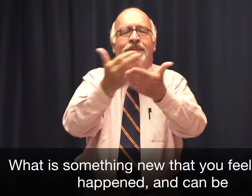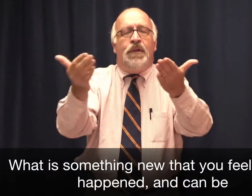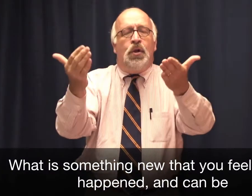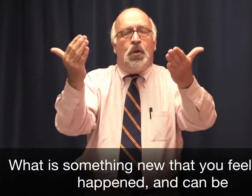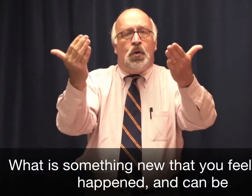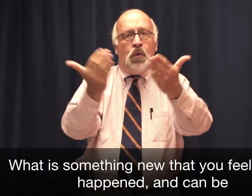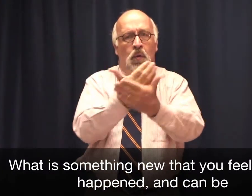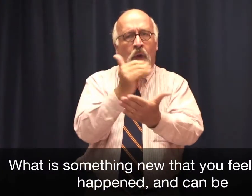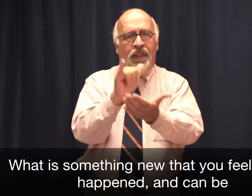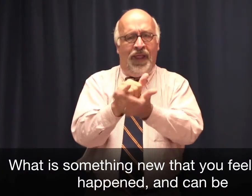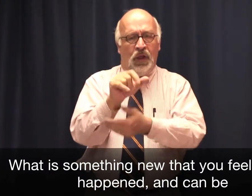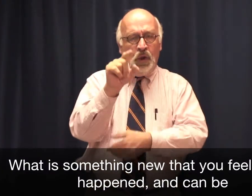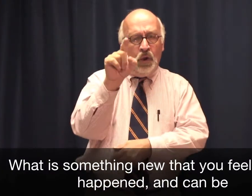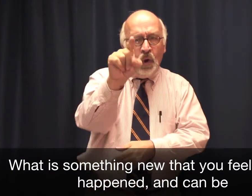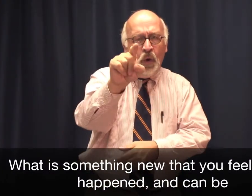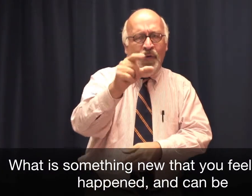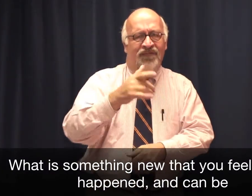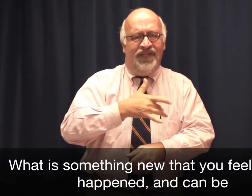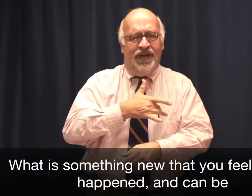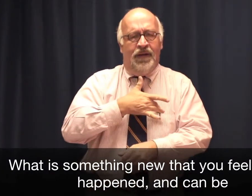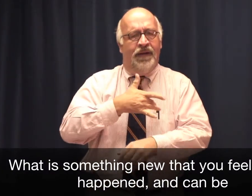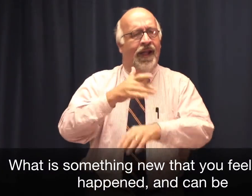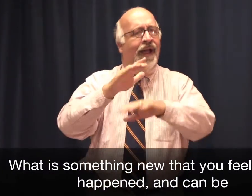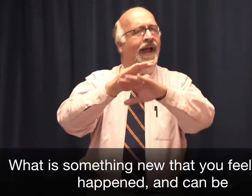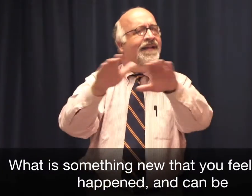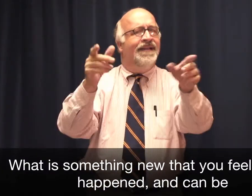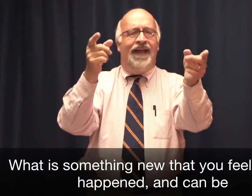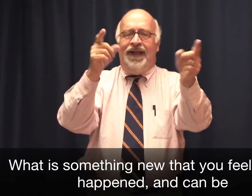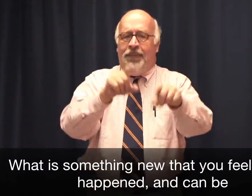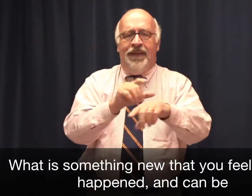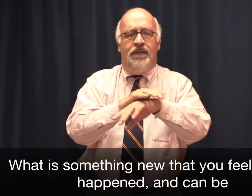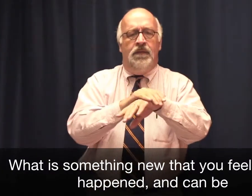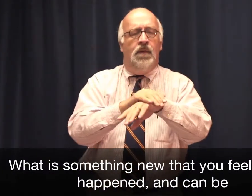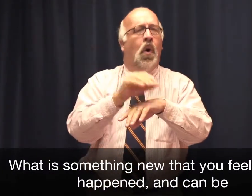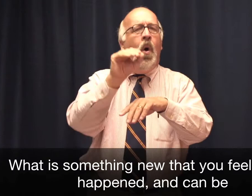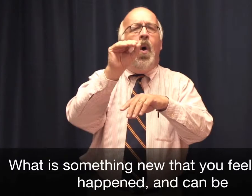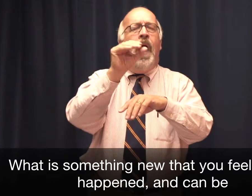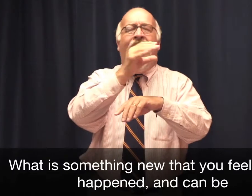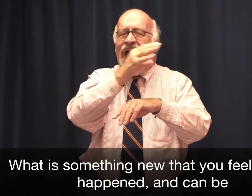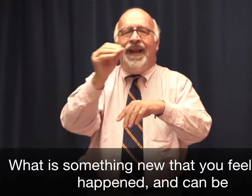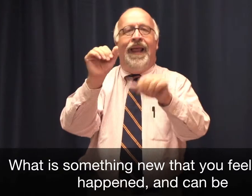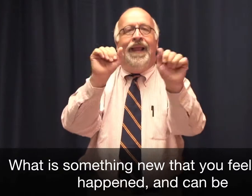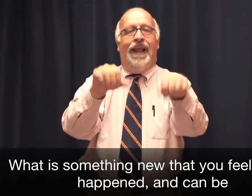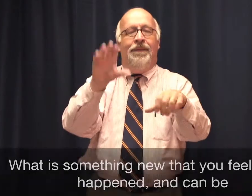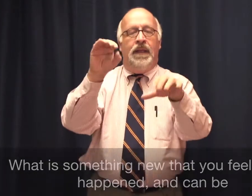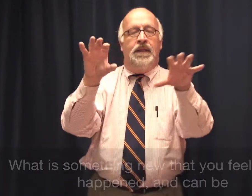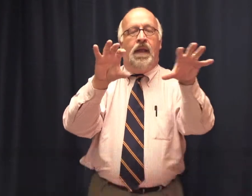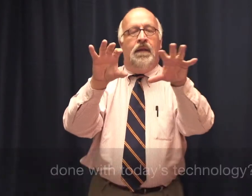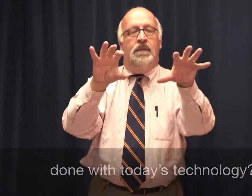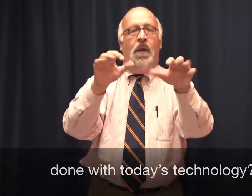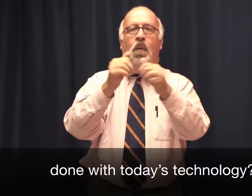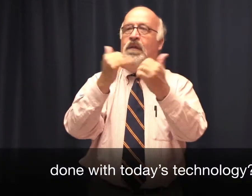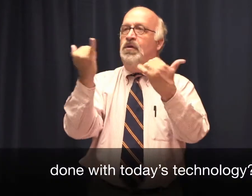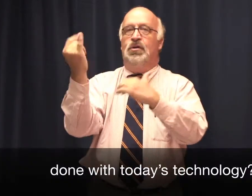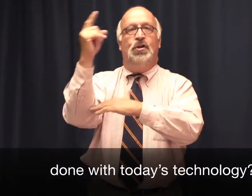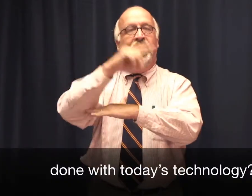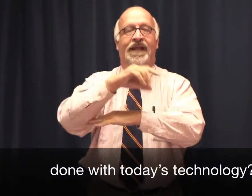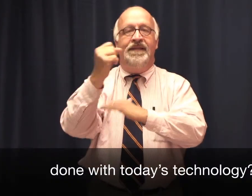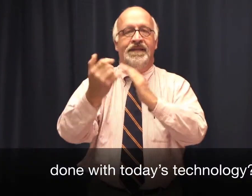What is something new that you feel hasn't happened and can be done with today's